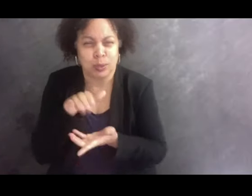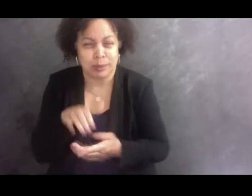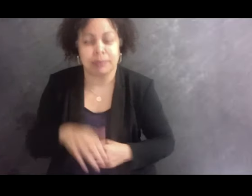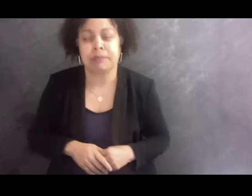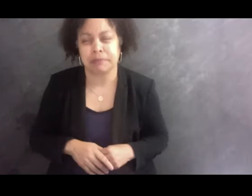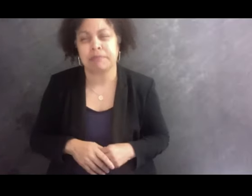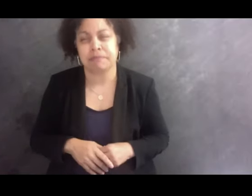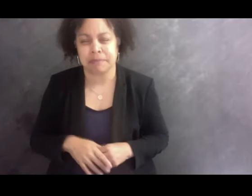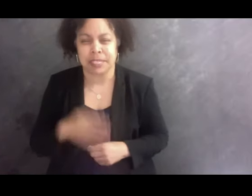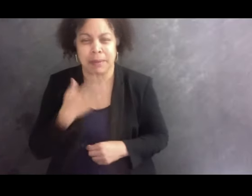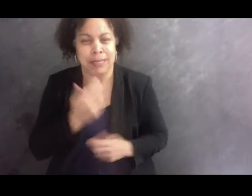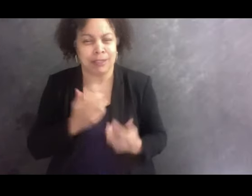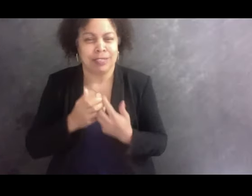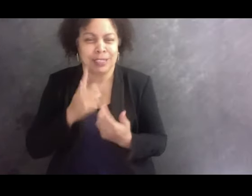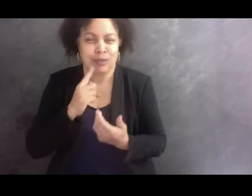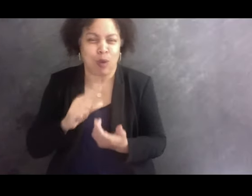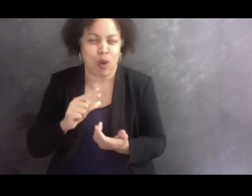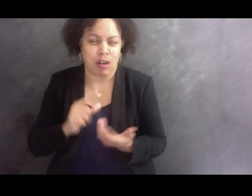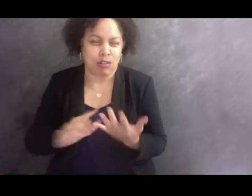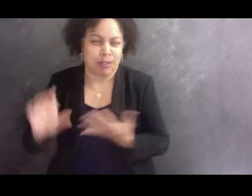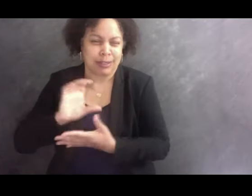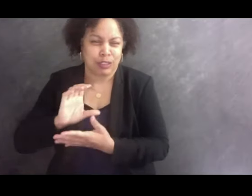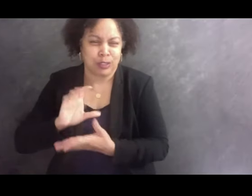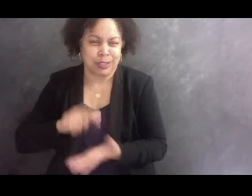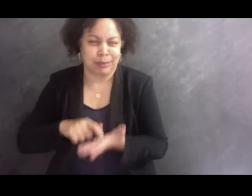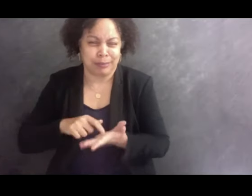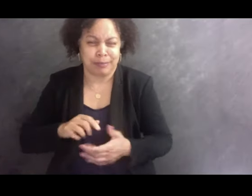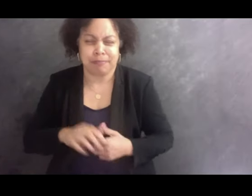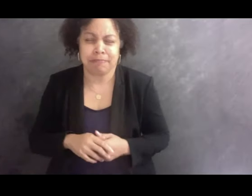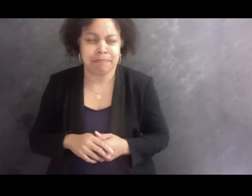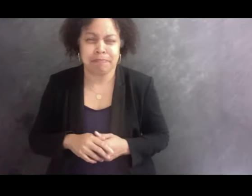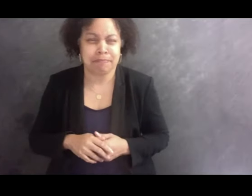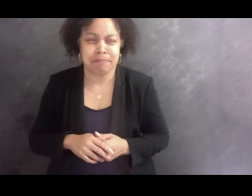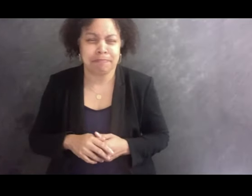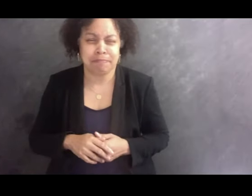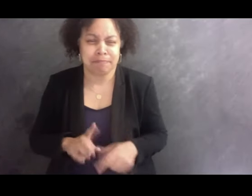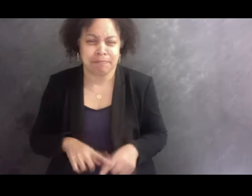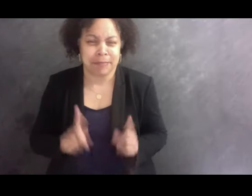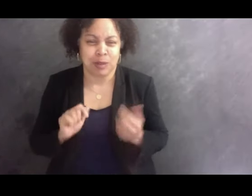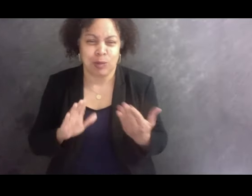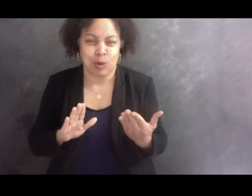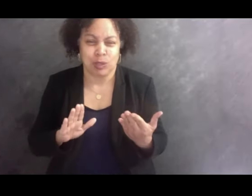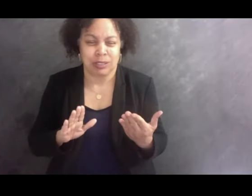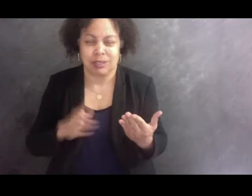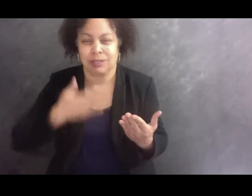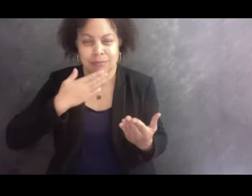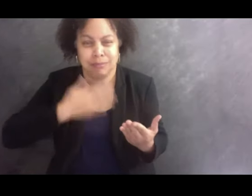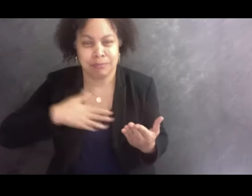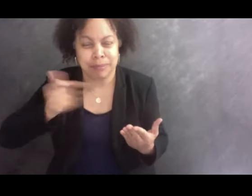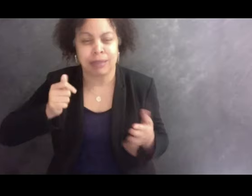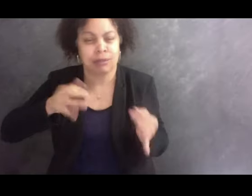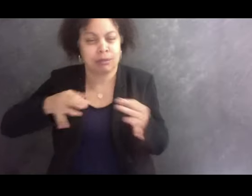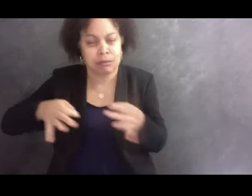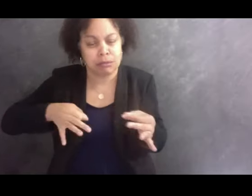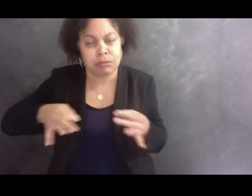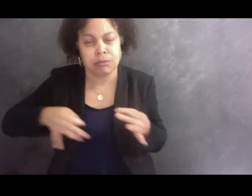the grant criteria. Here, I would really encourage you, though, to say and present the project in the way that best frames the